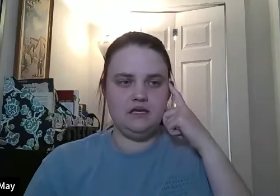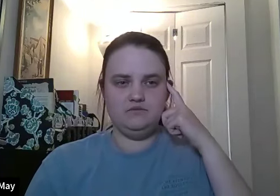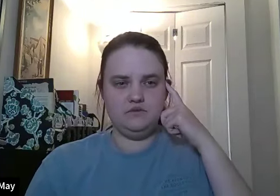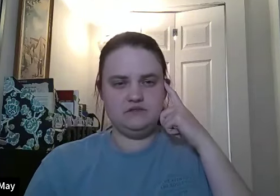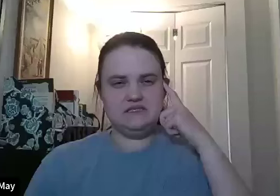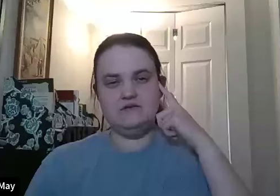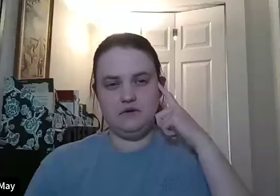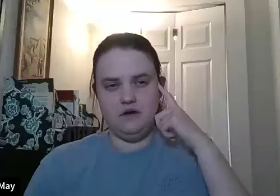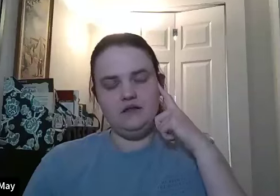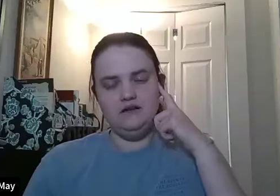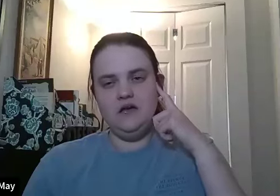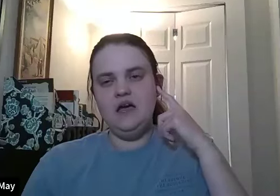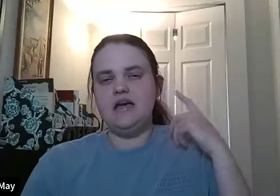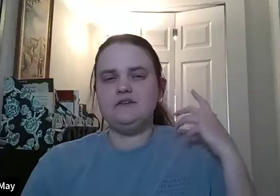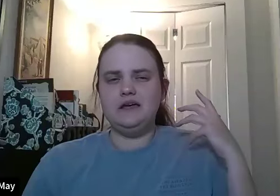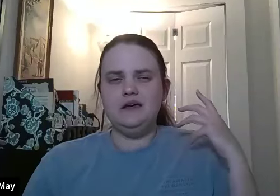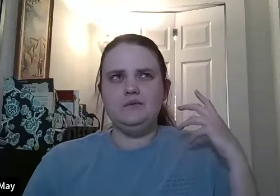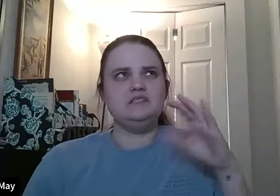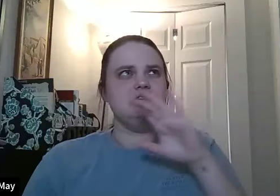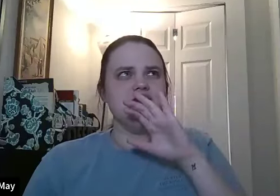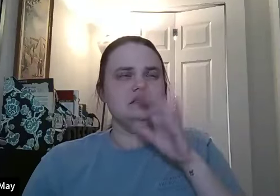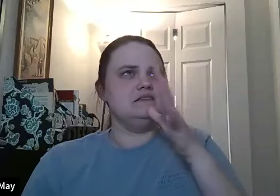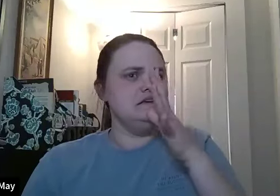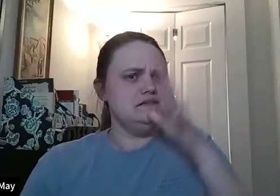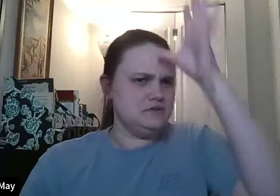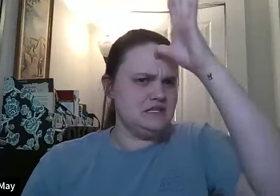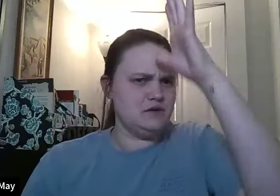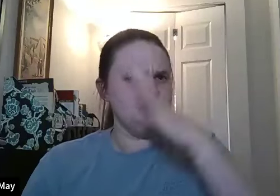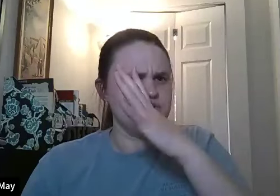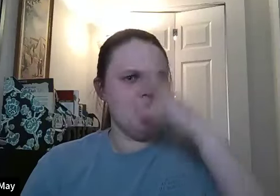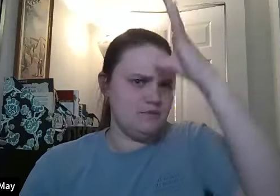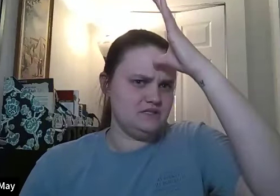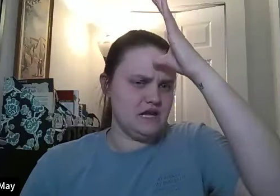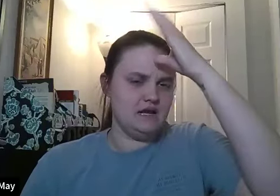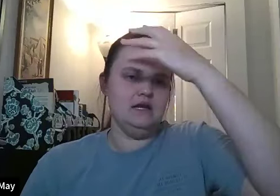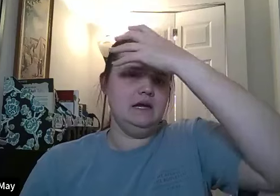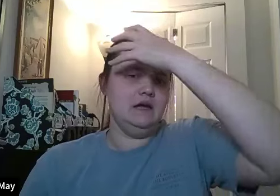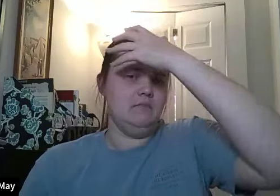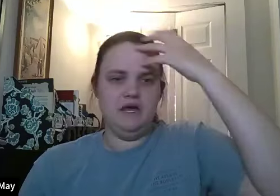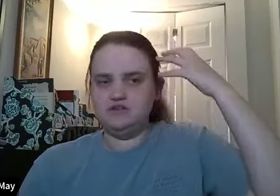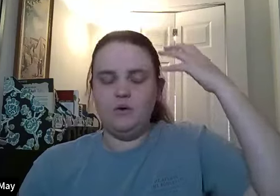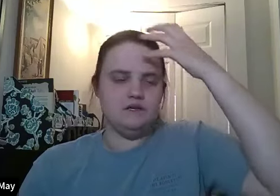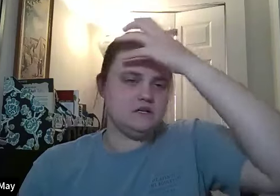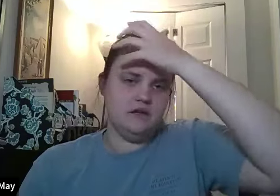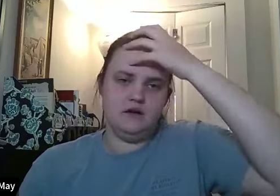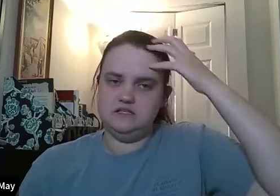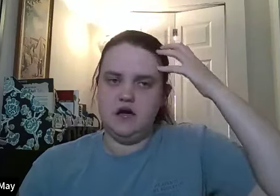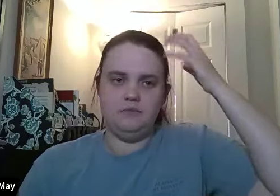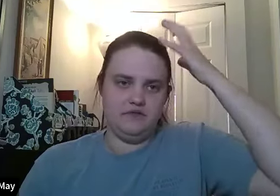a sign for a relative. If you're like, was it this? Is it this or this? Like which one's mom, which one's dad? Males are always going to be on top with the